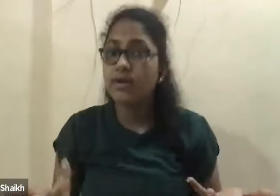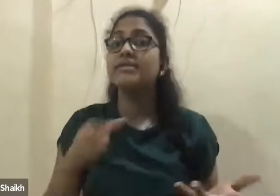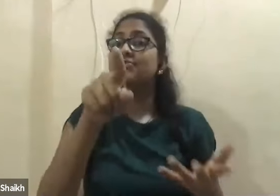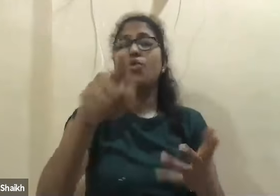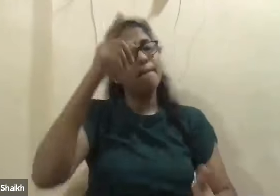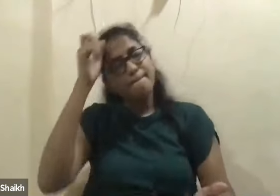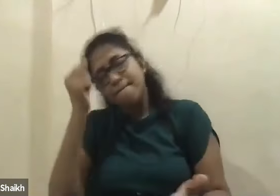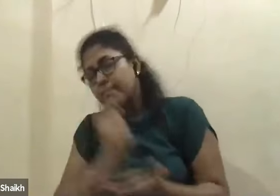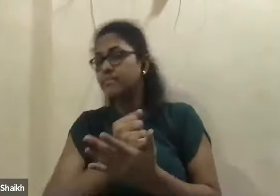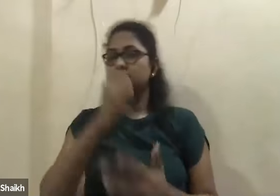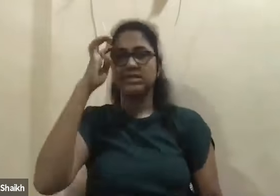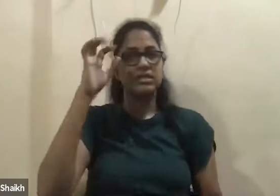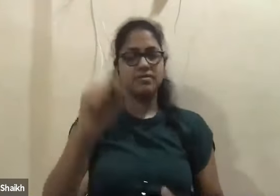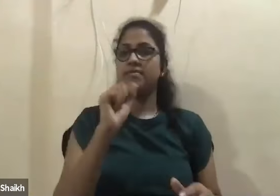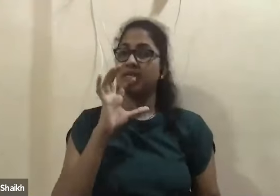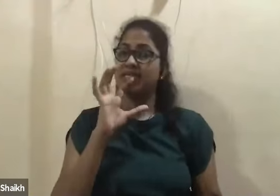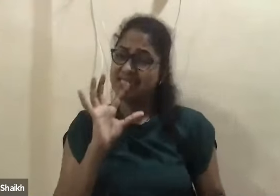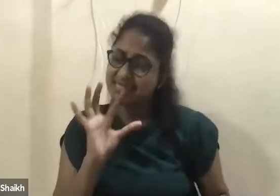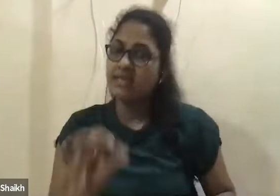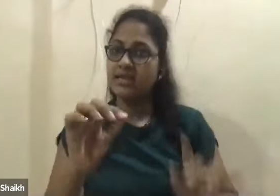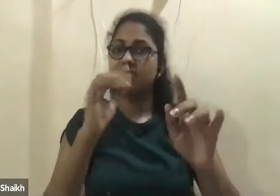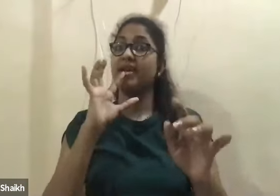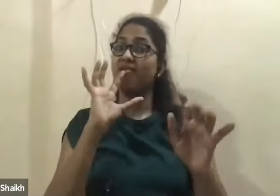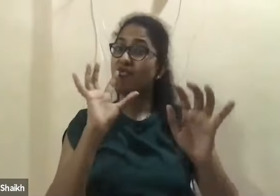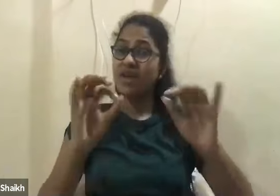to really, really be realistic to that extent for your child.